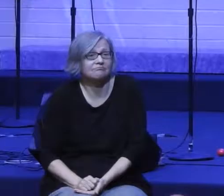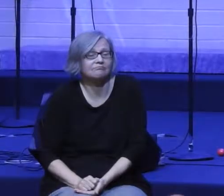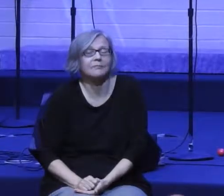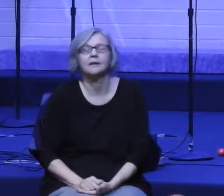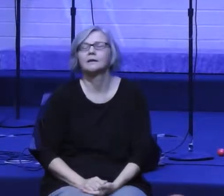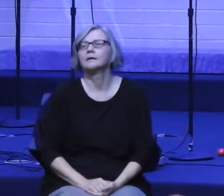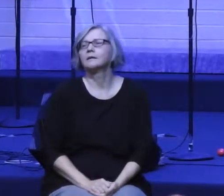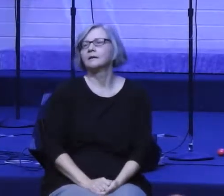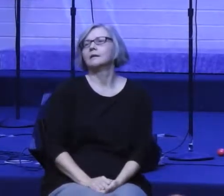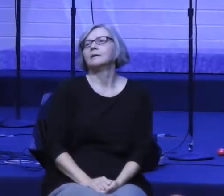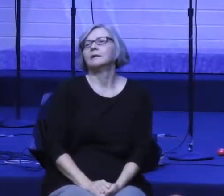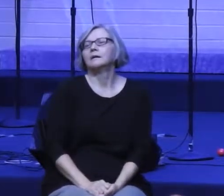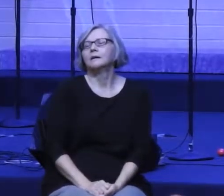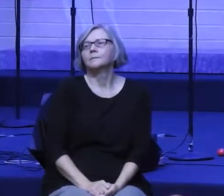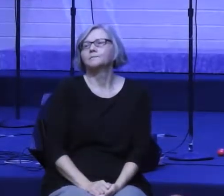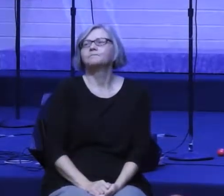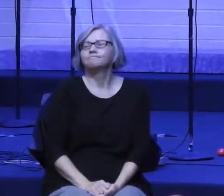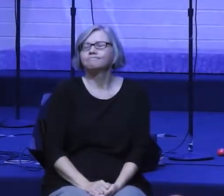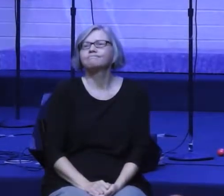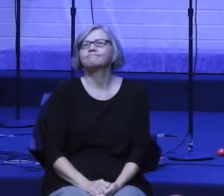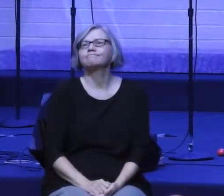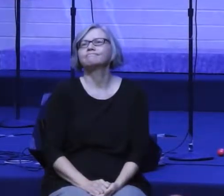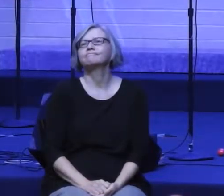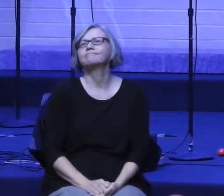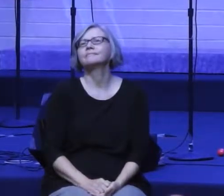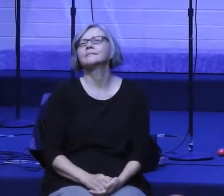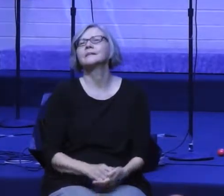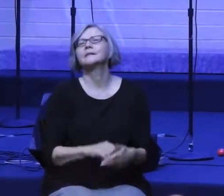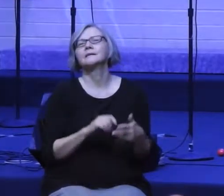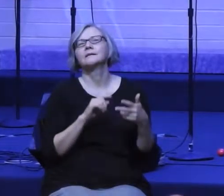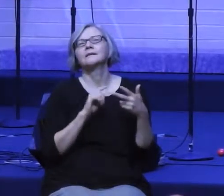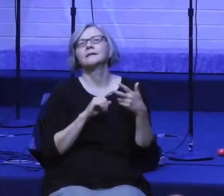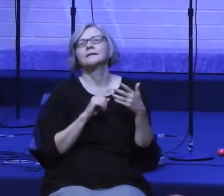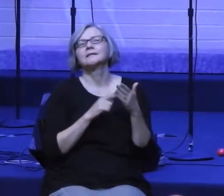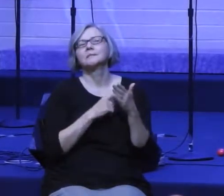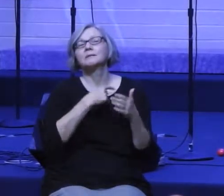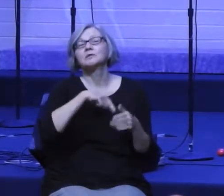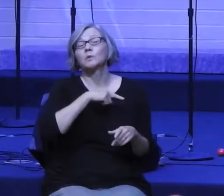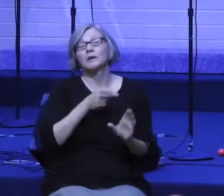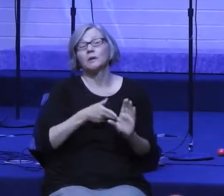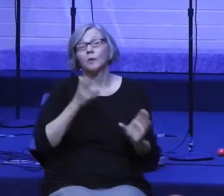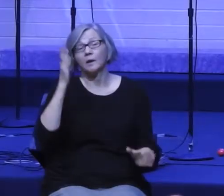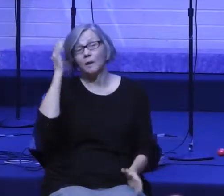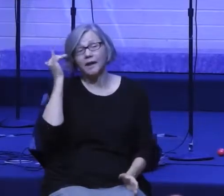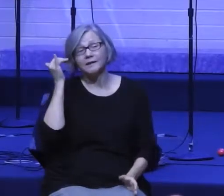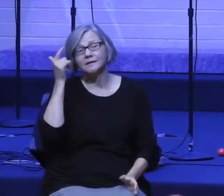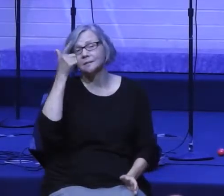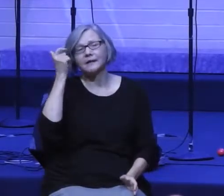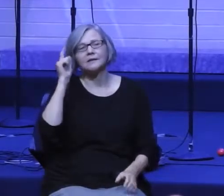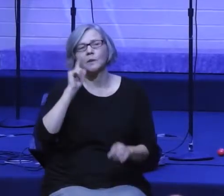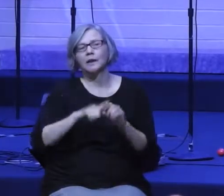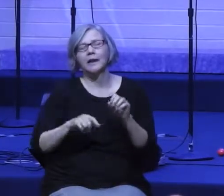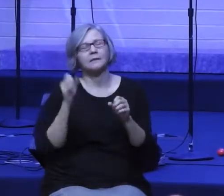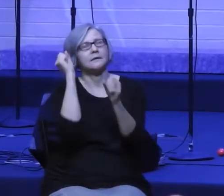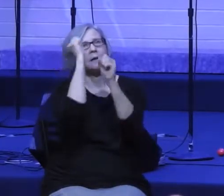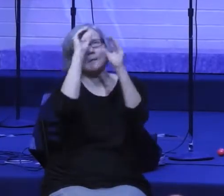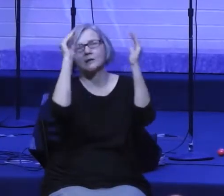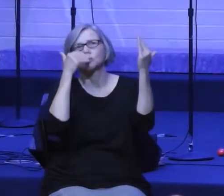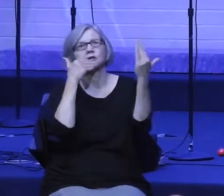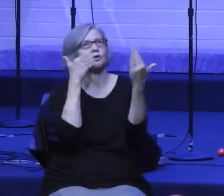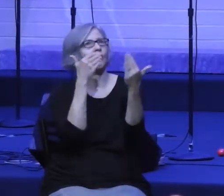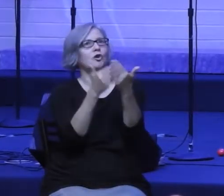better, she gives people a pencil. Every year. She never quits because of that